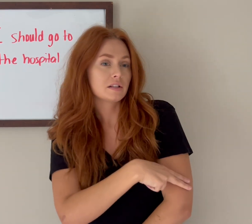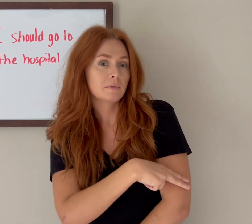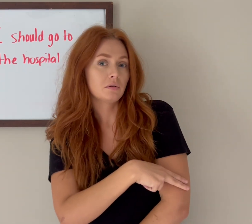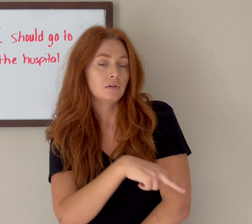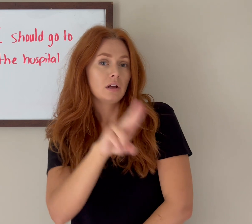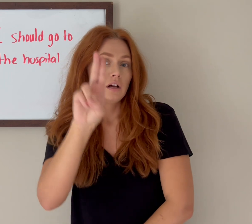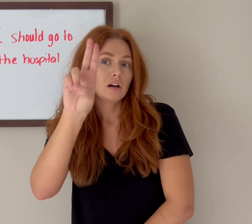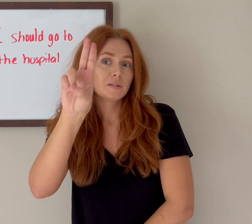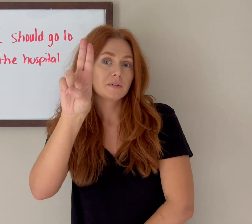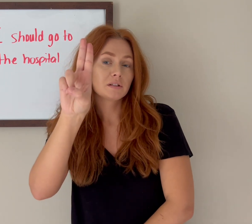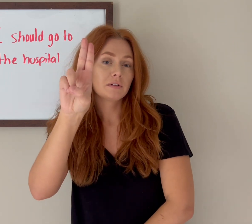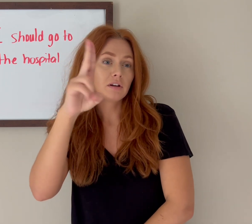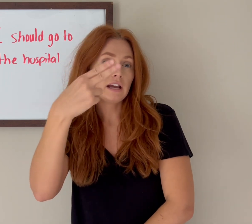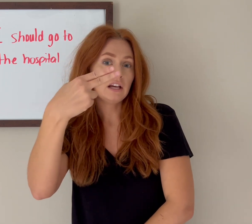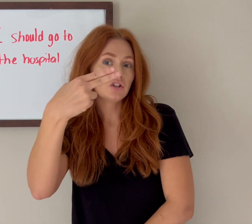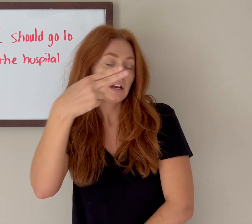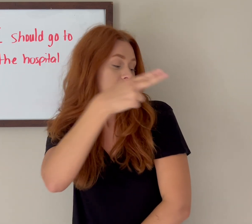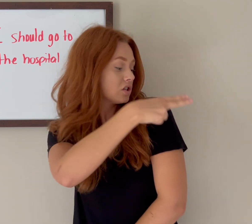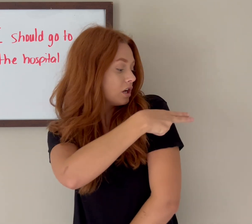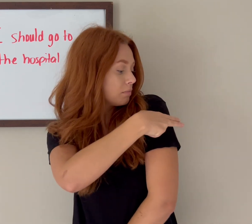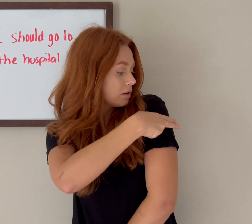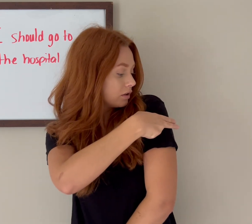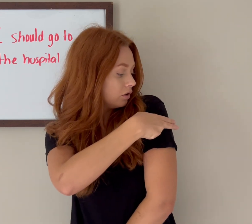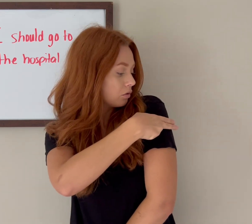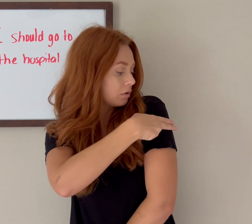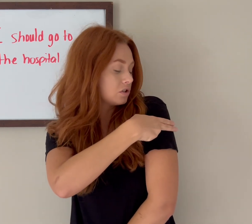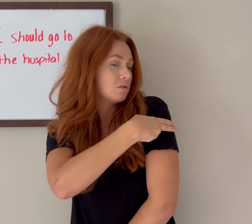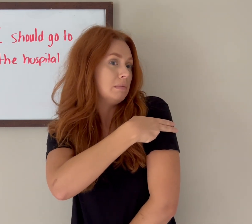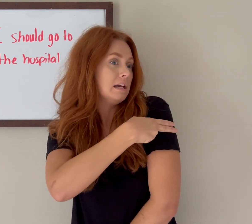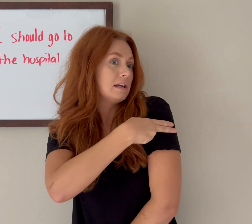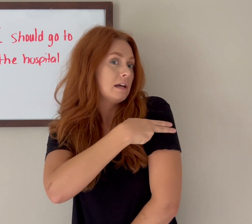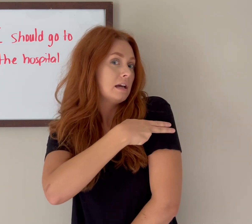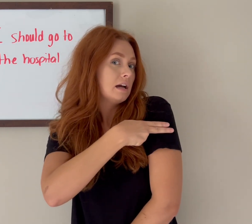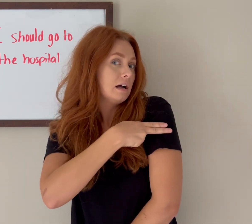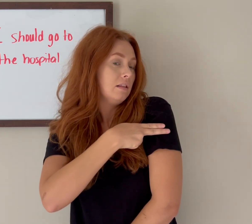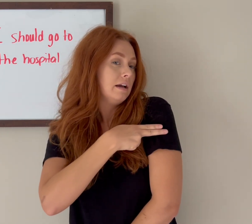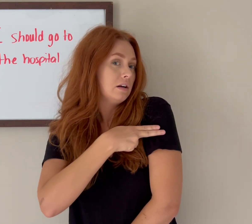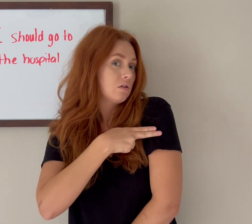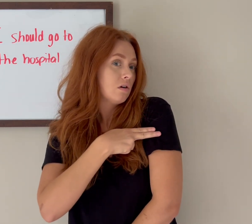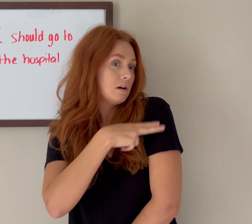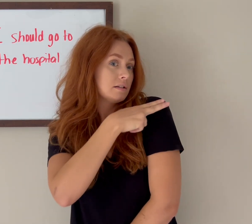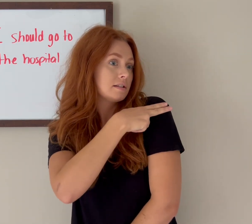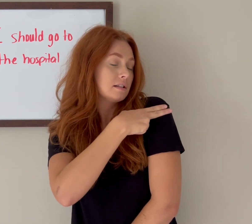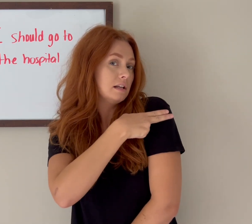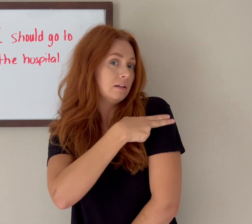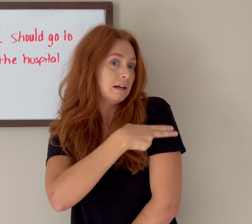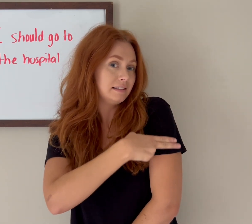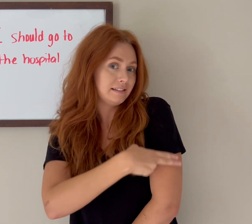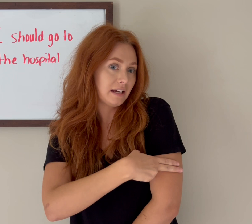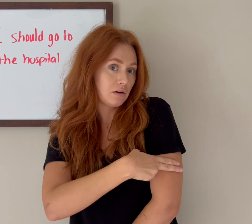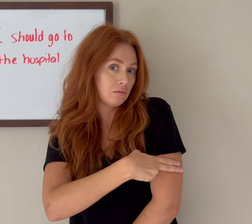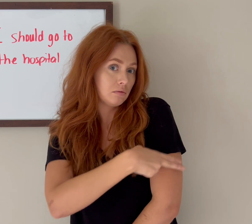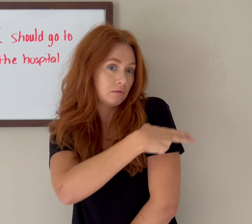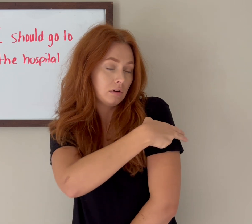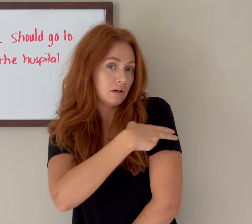hospital. Hospital is gonna be your H handshape. You're going to make a line across and a line down.